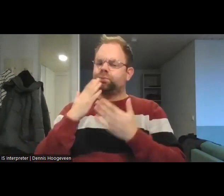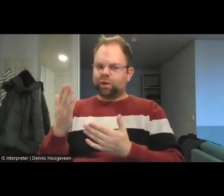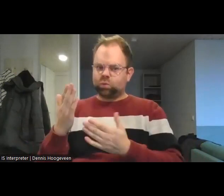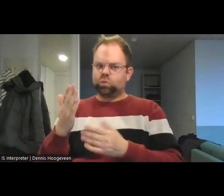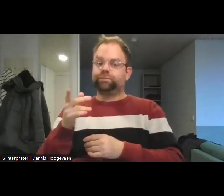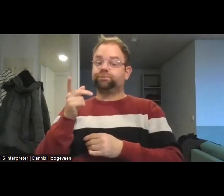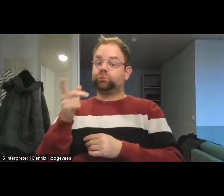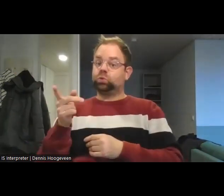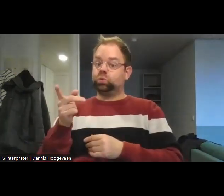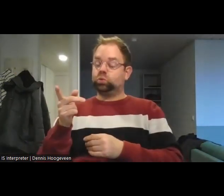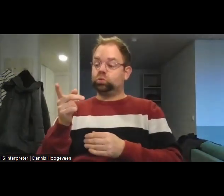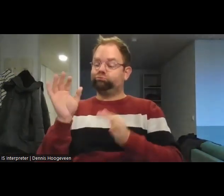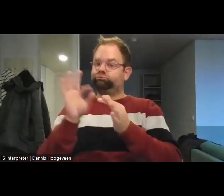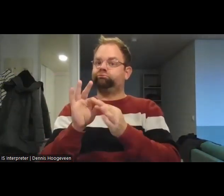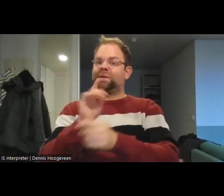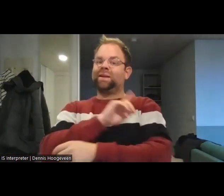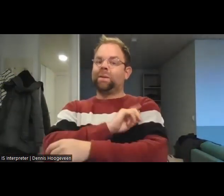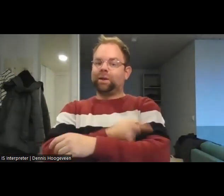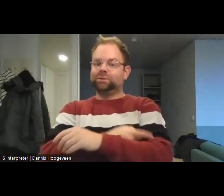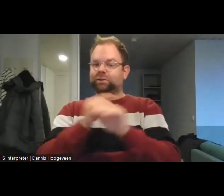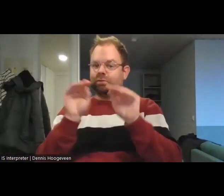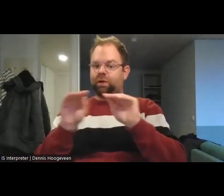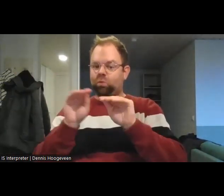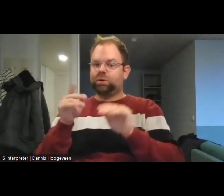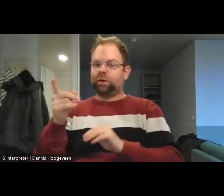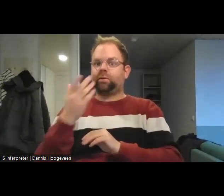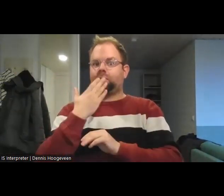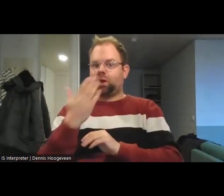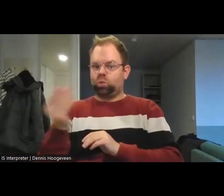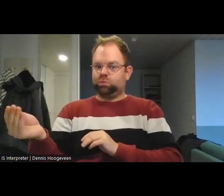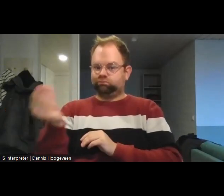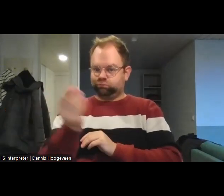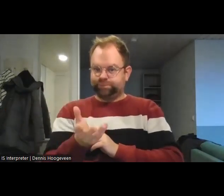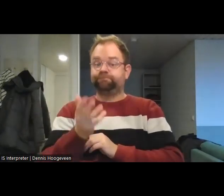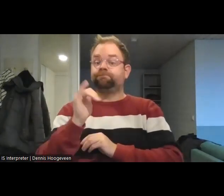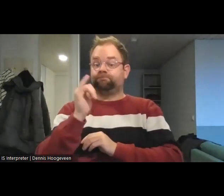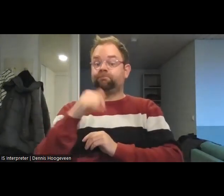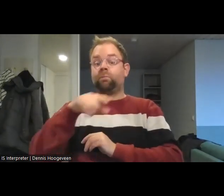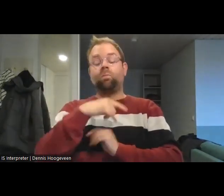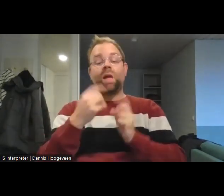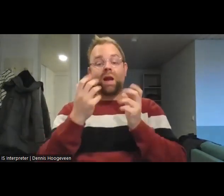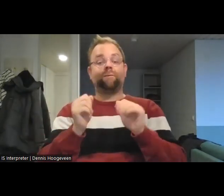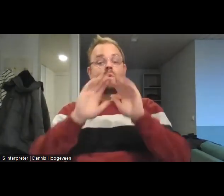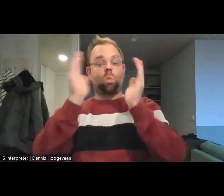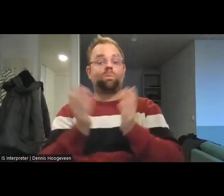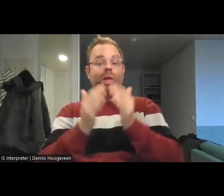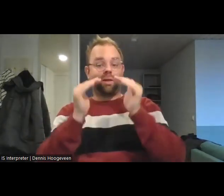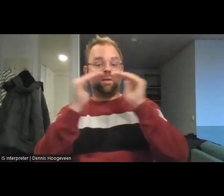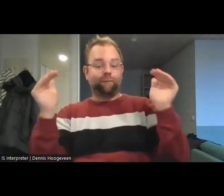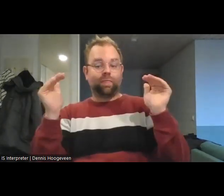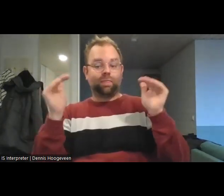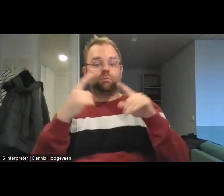trainings online or in person, but gathering few people only because it's challenging